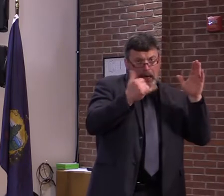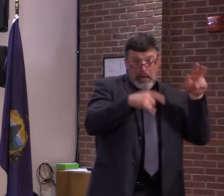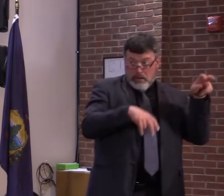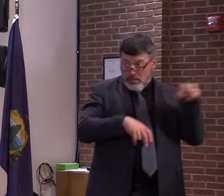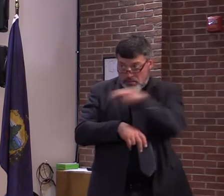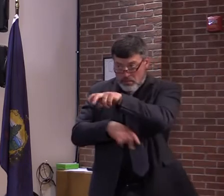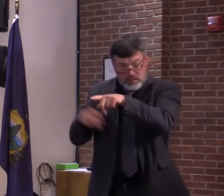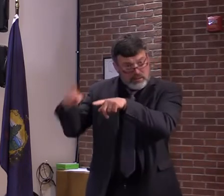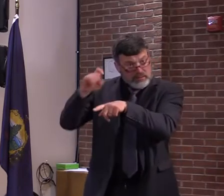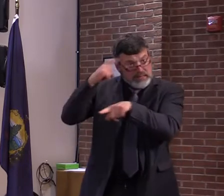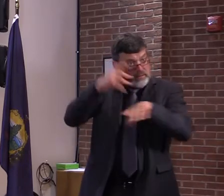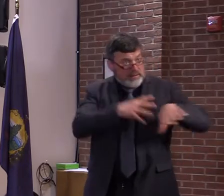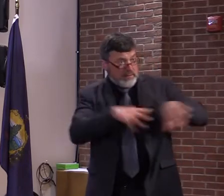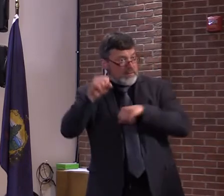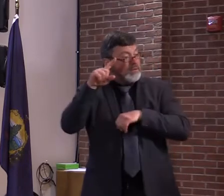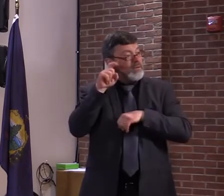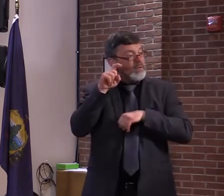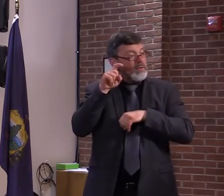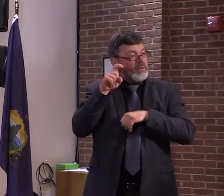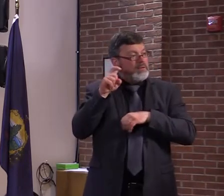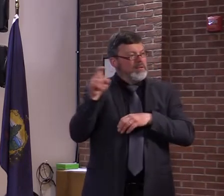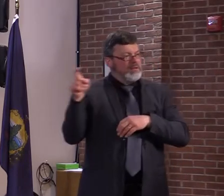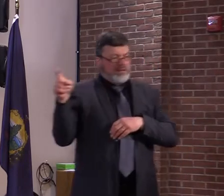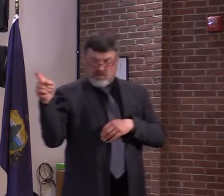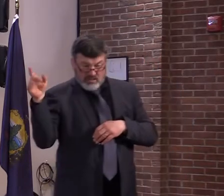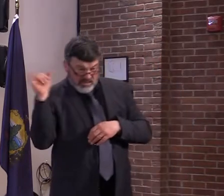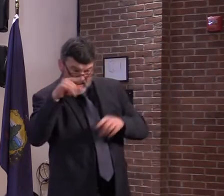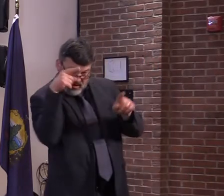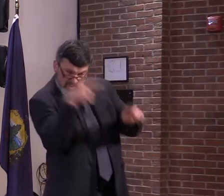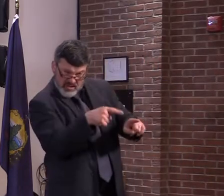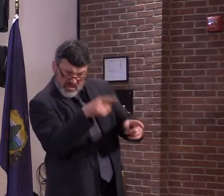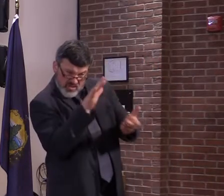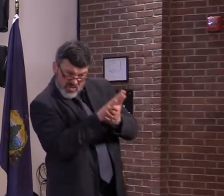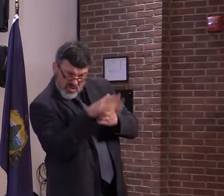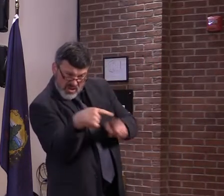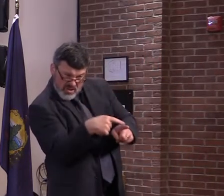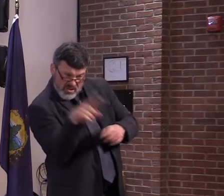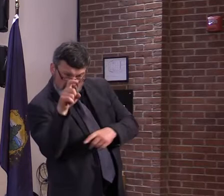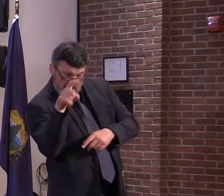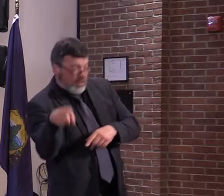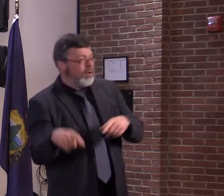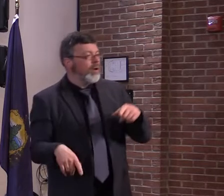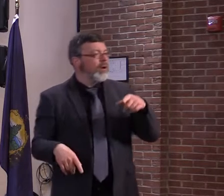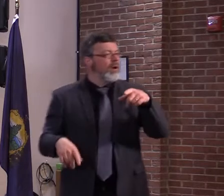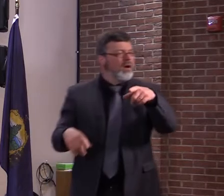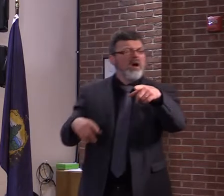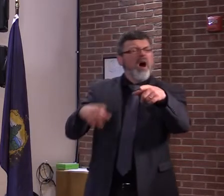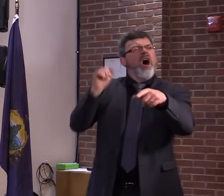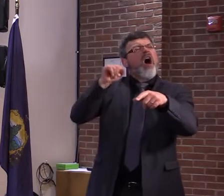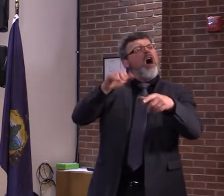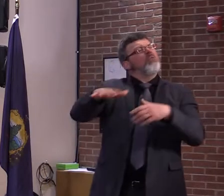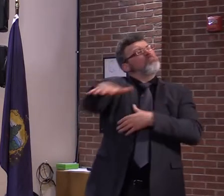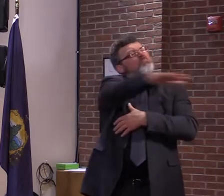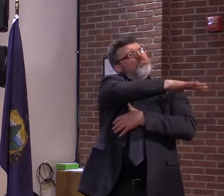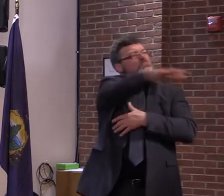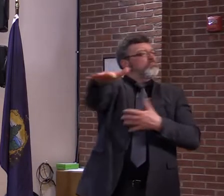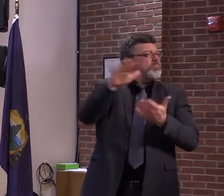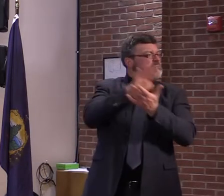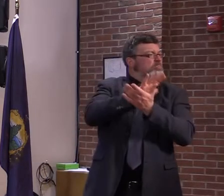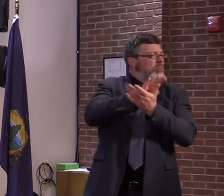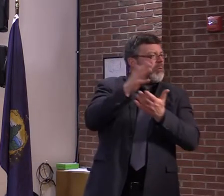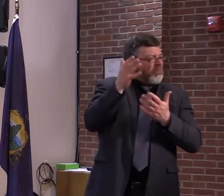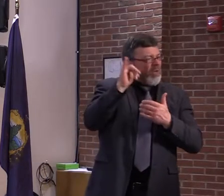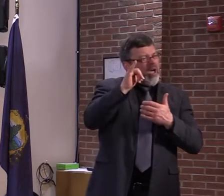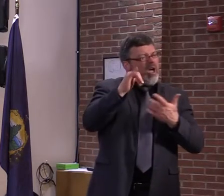in schools or just in general? In general. You know, we can talk about universal free school meals. You know, the food bank